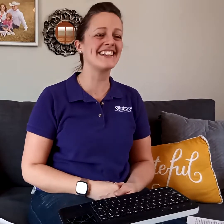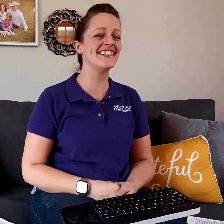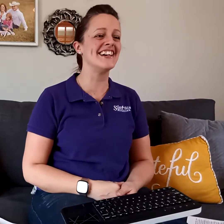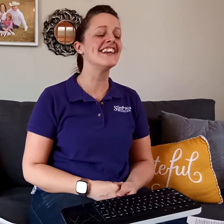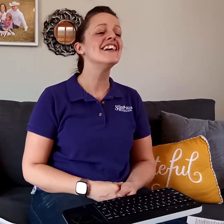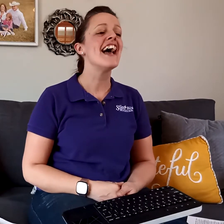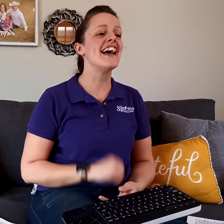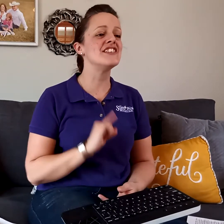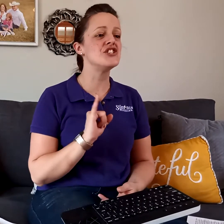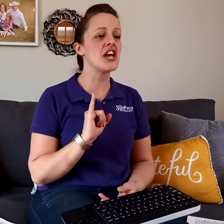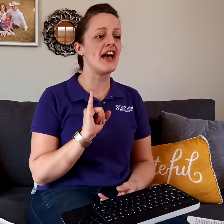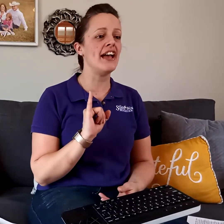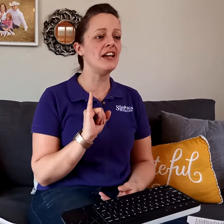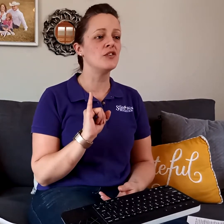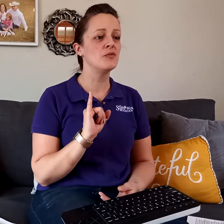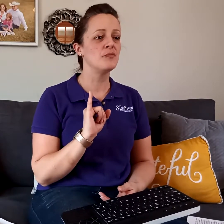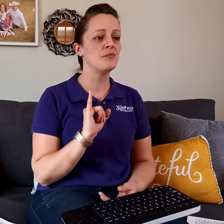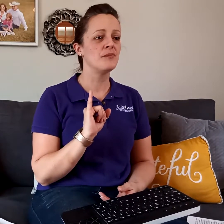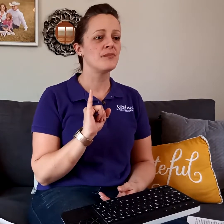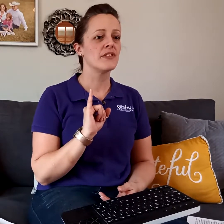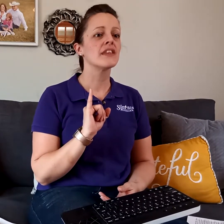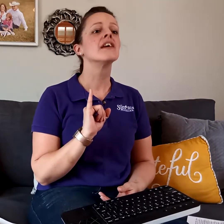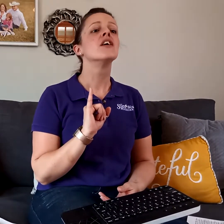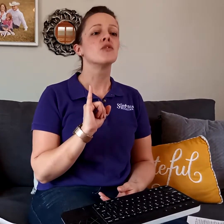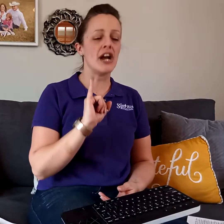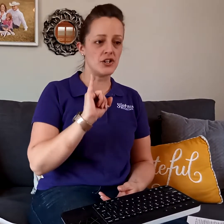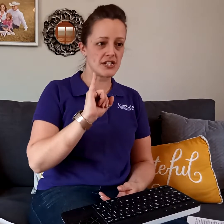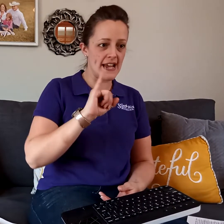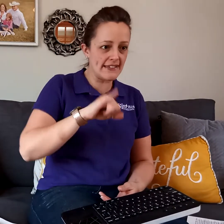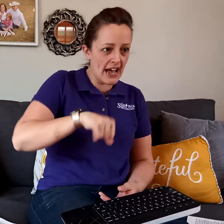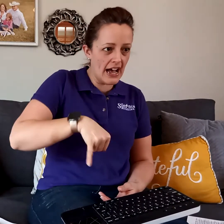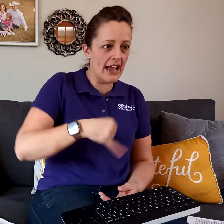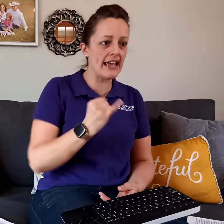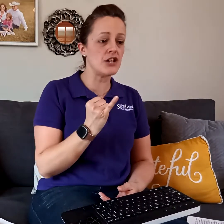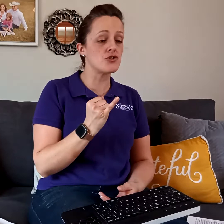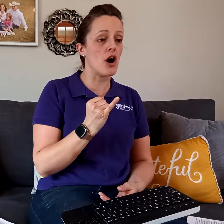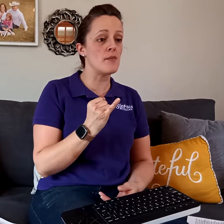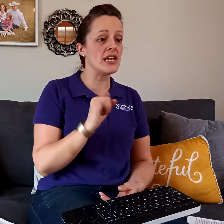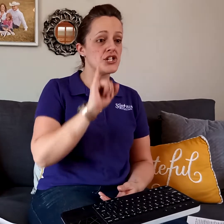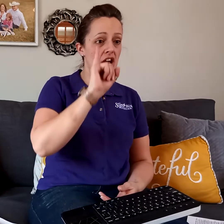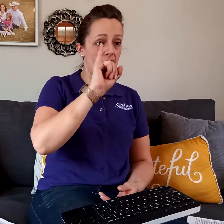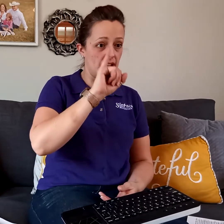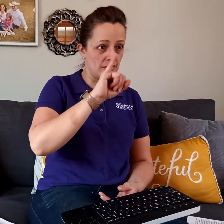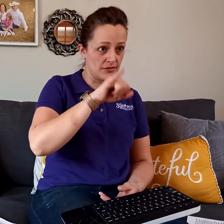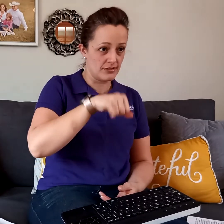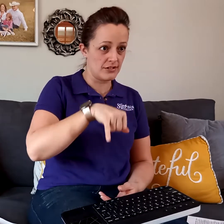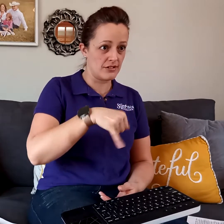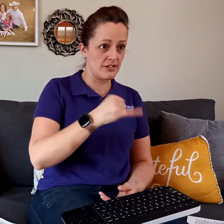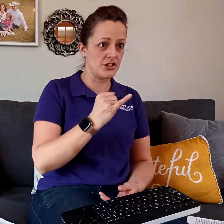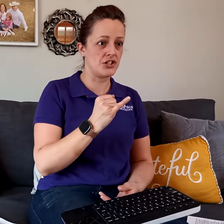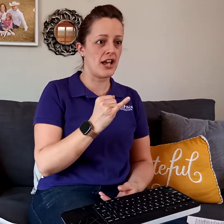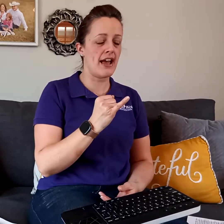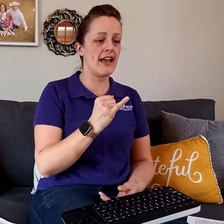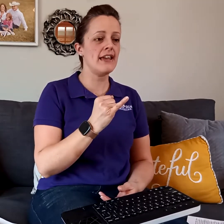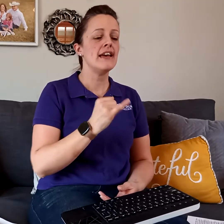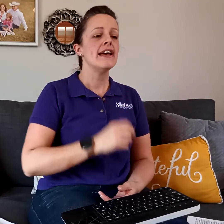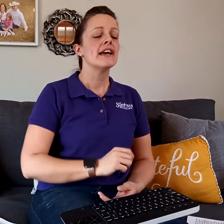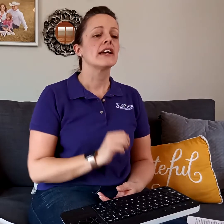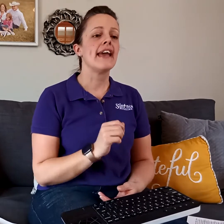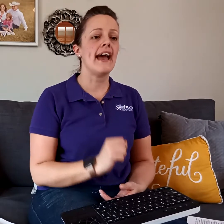Good. And J. Right. You just take that I and draw me a J. J. K.